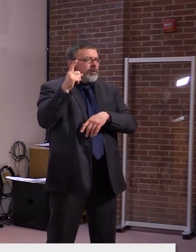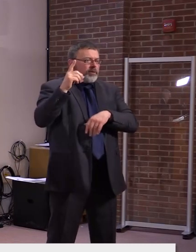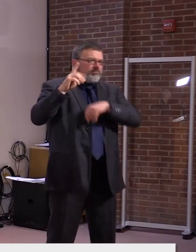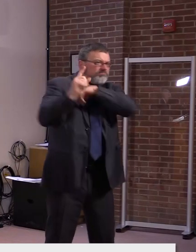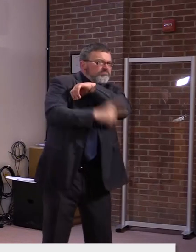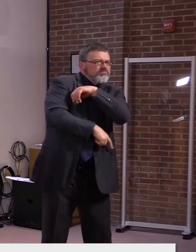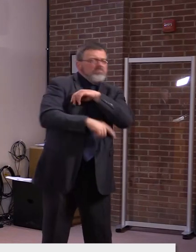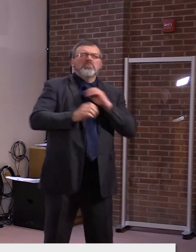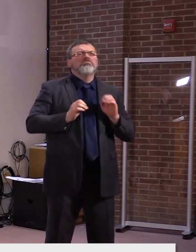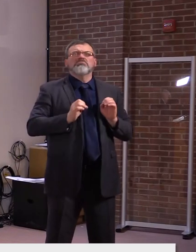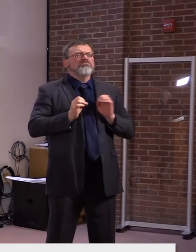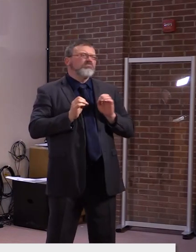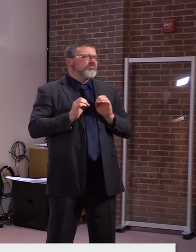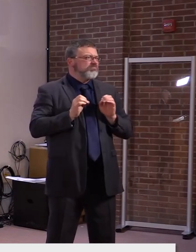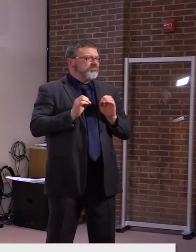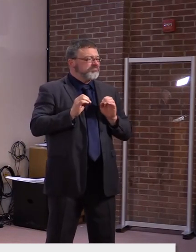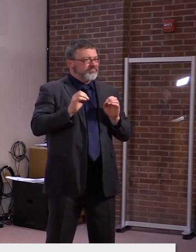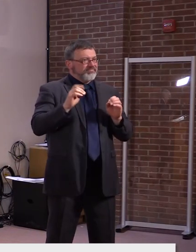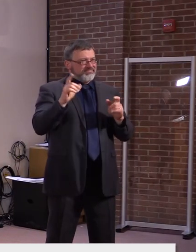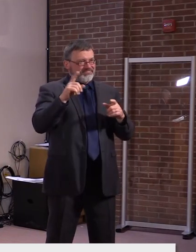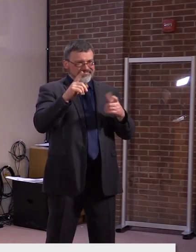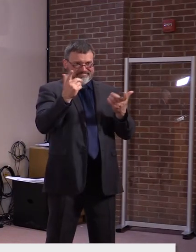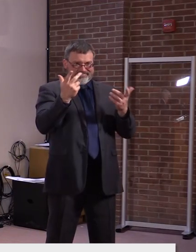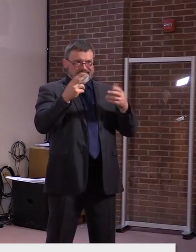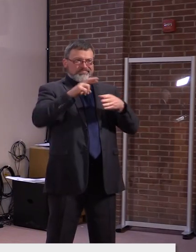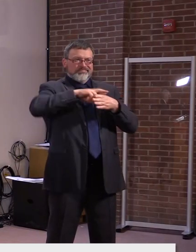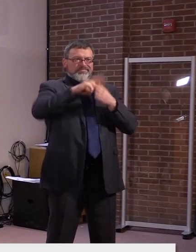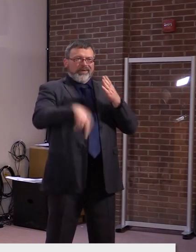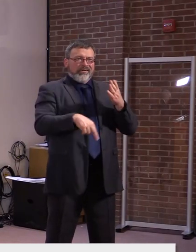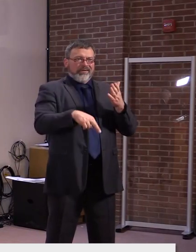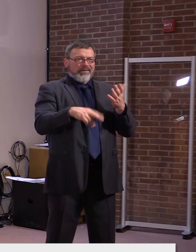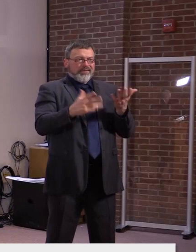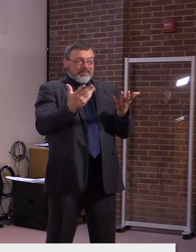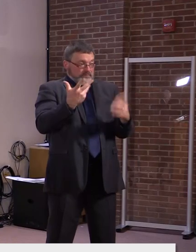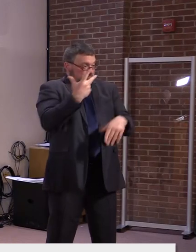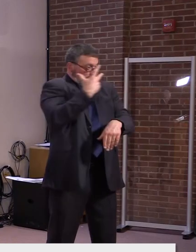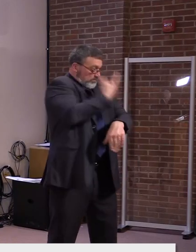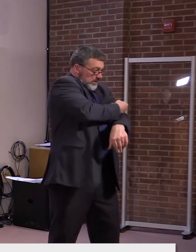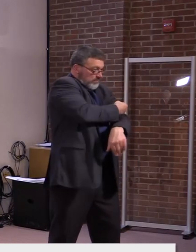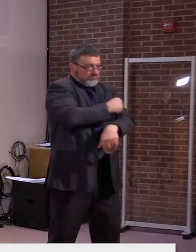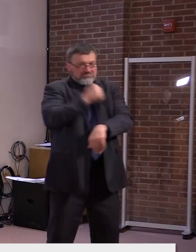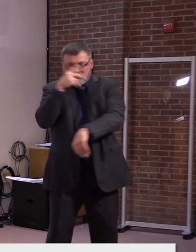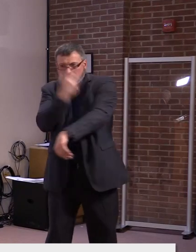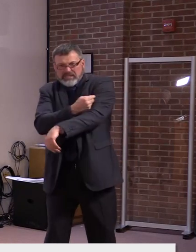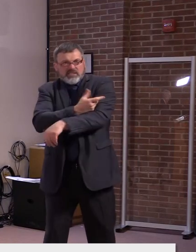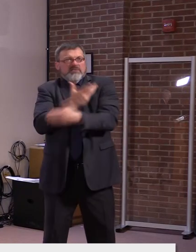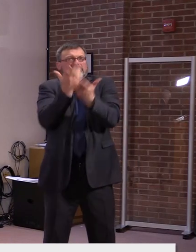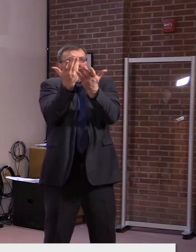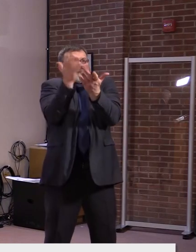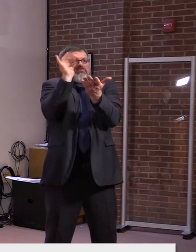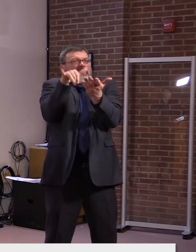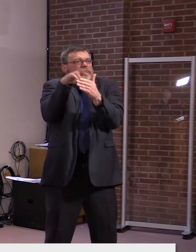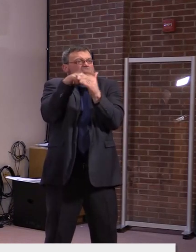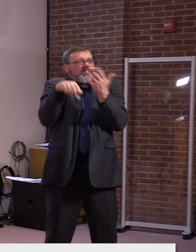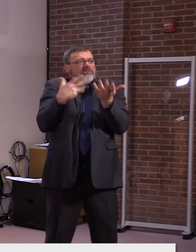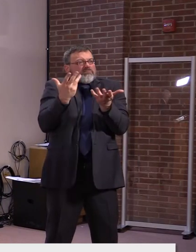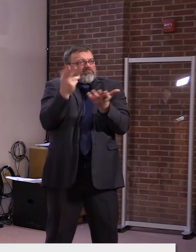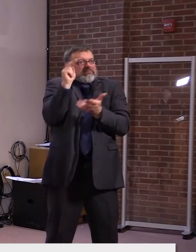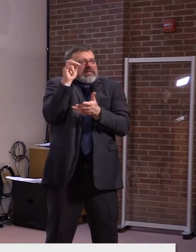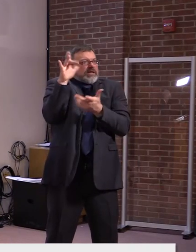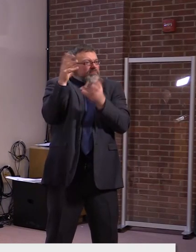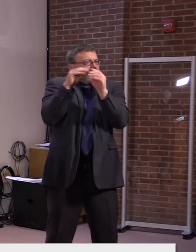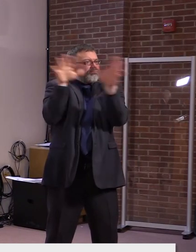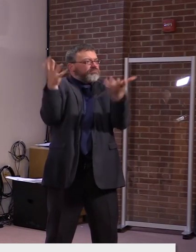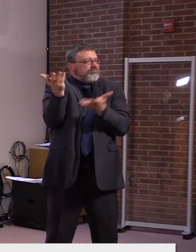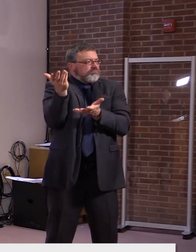state. Rather, it's a reflection of the data that we see roll in nightly. So we recently met with legislators,